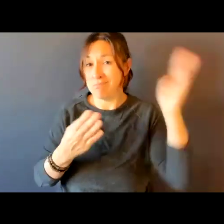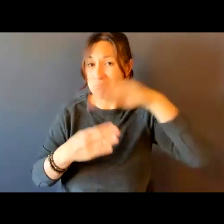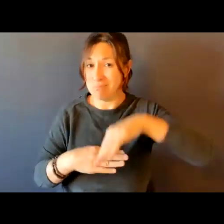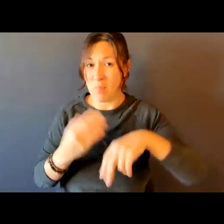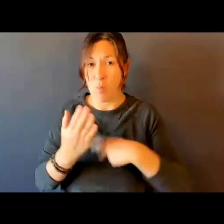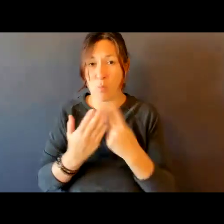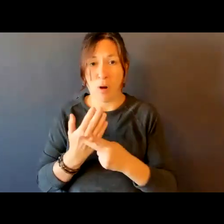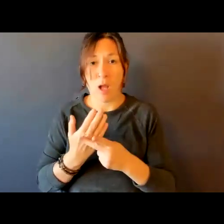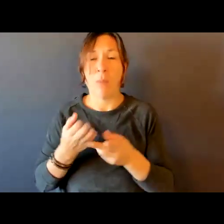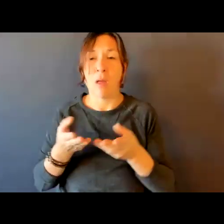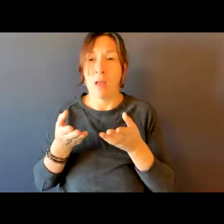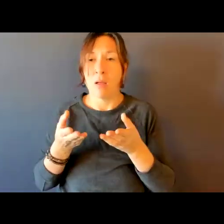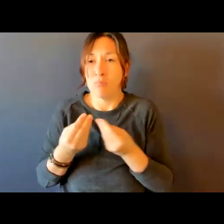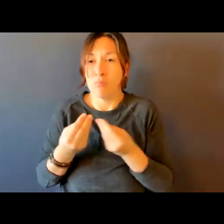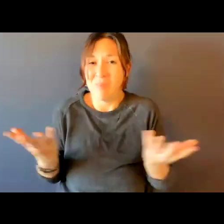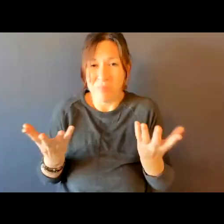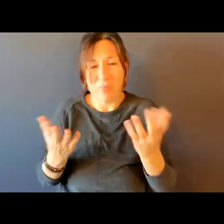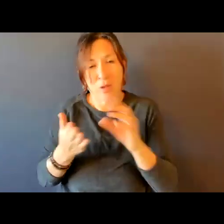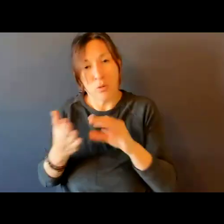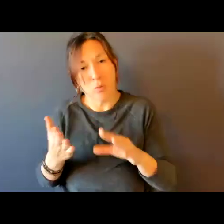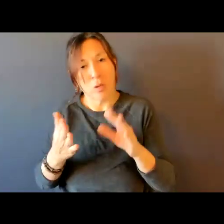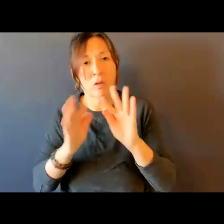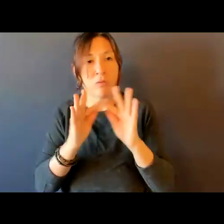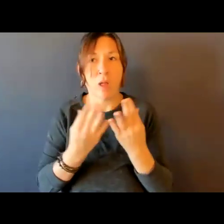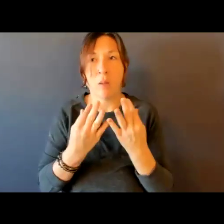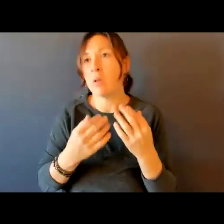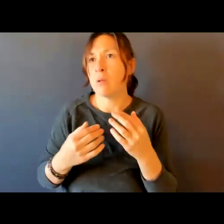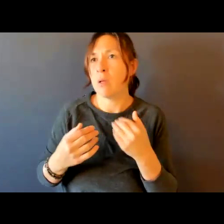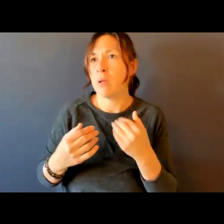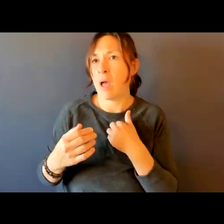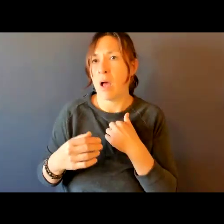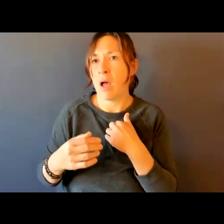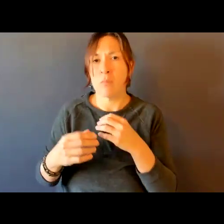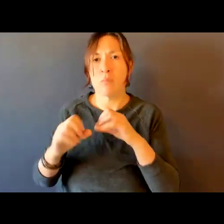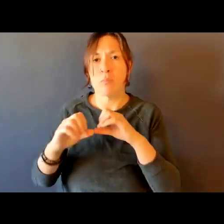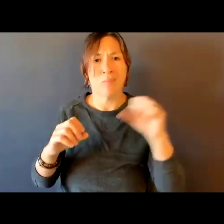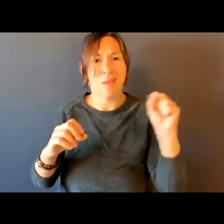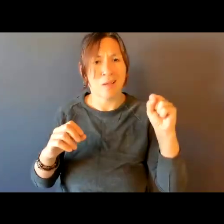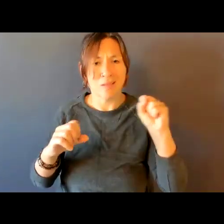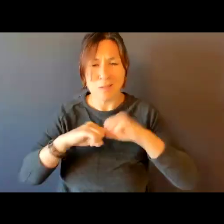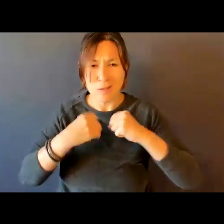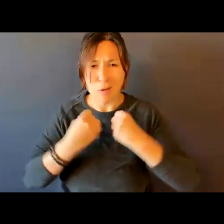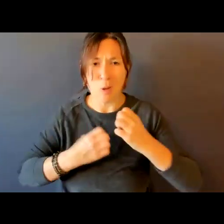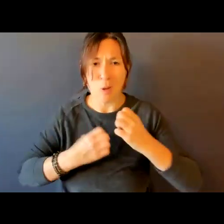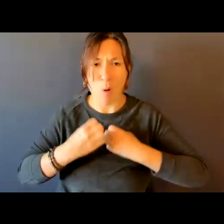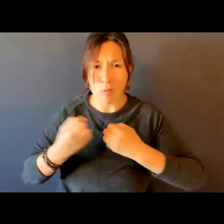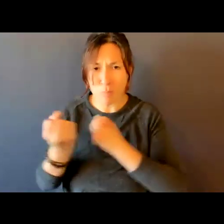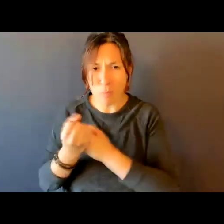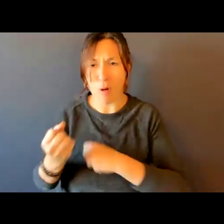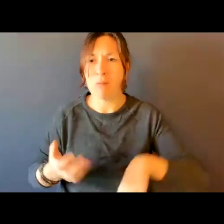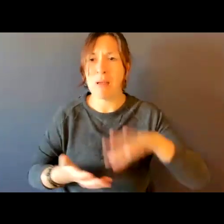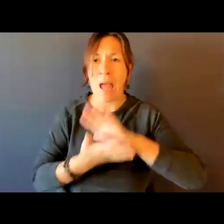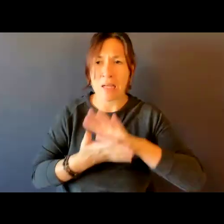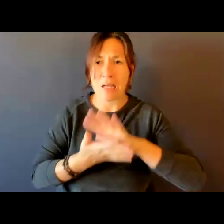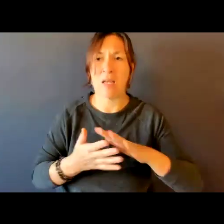with equitable, on-the-spot academic and social-emotional support, along with athletes in a